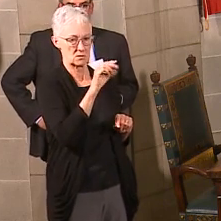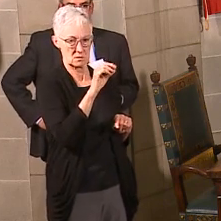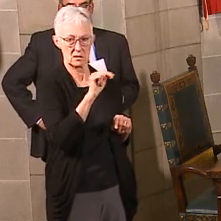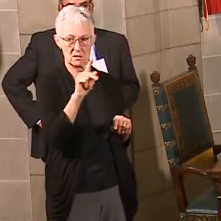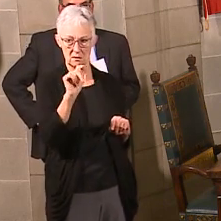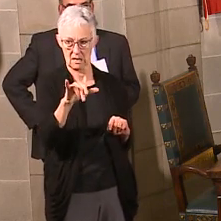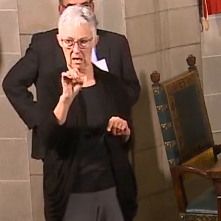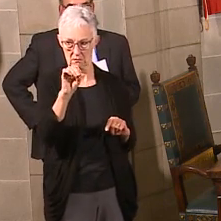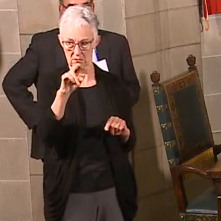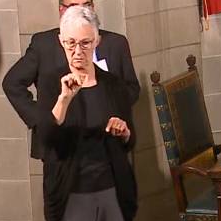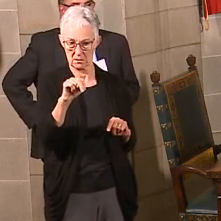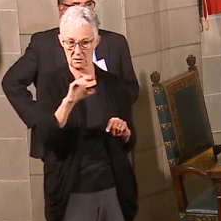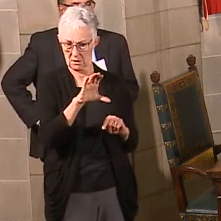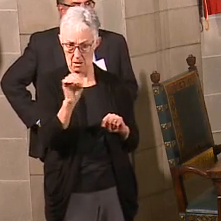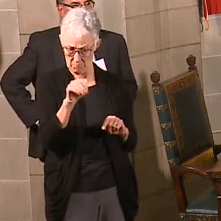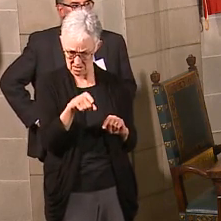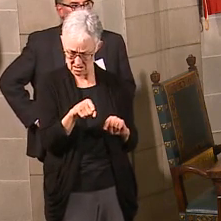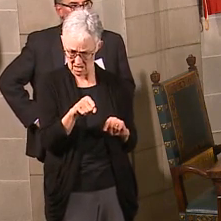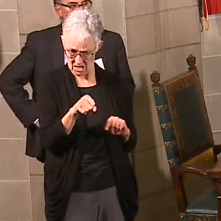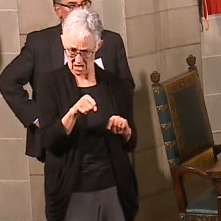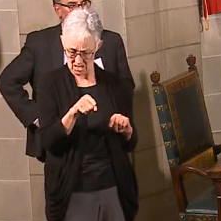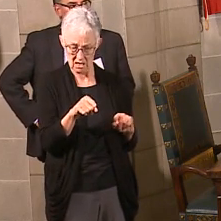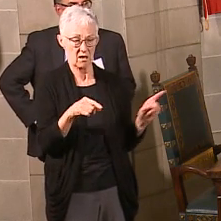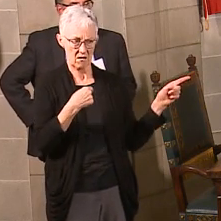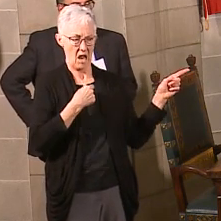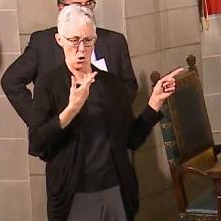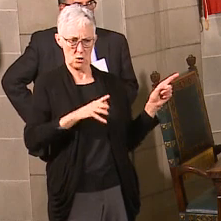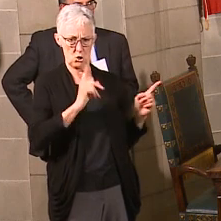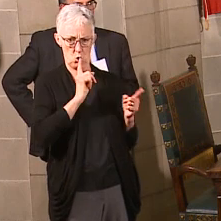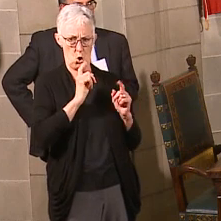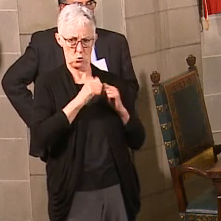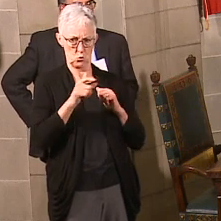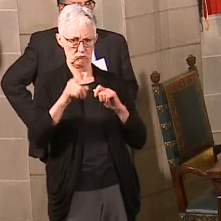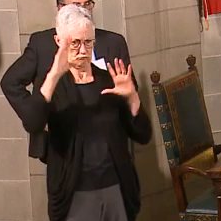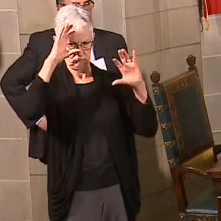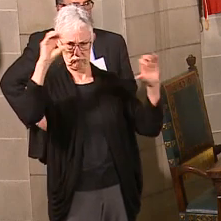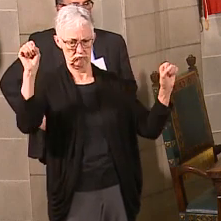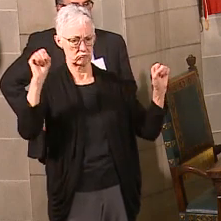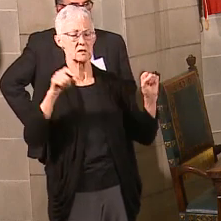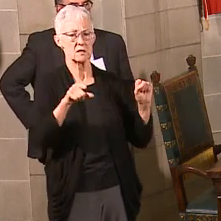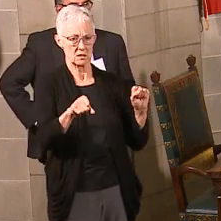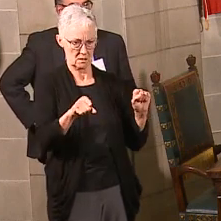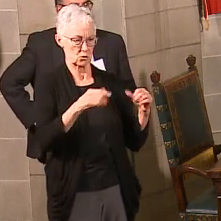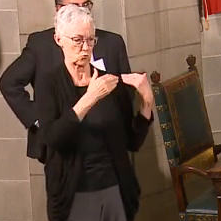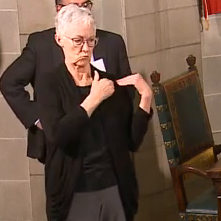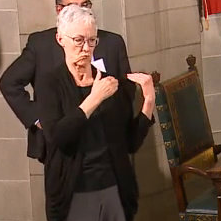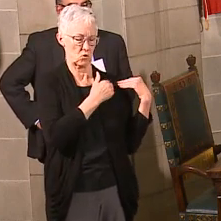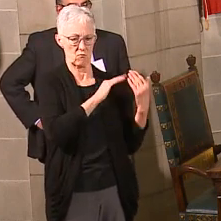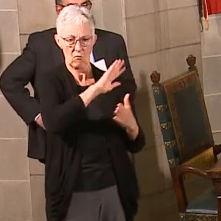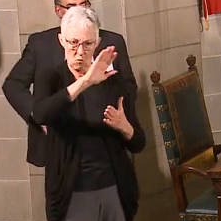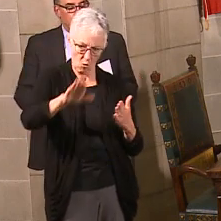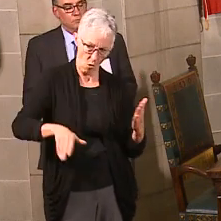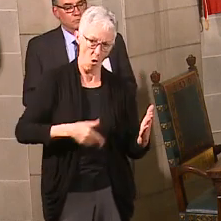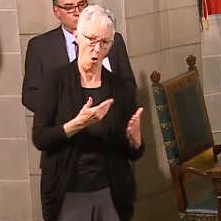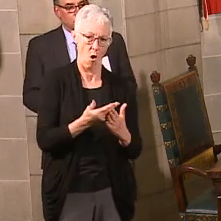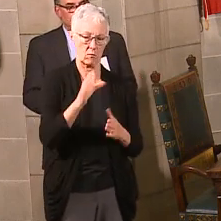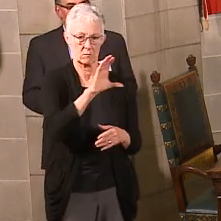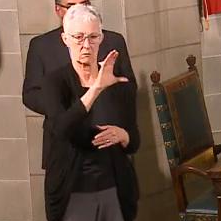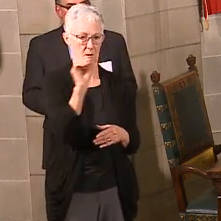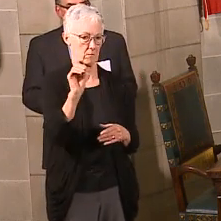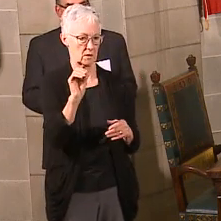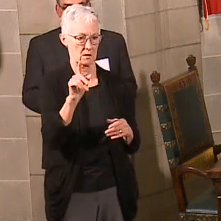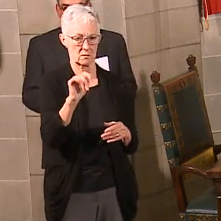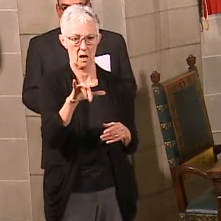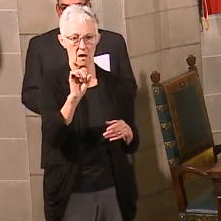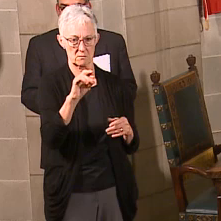spoke to Steve Stouffer, who is the president of Fresh Meats of Tyson. He has all the plants. He's responsible for all the plants here in Nebraska, so